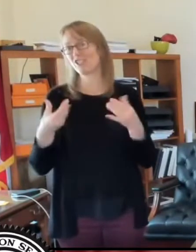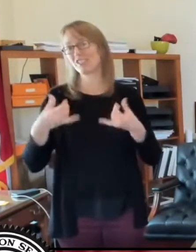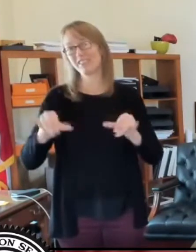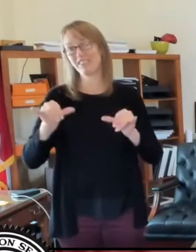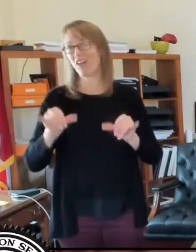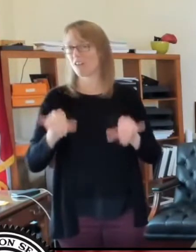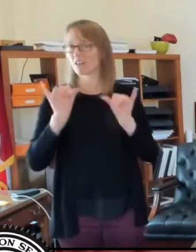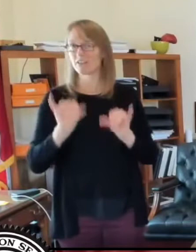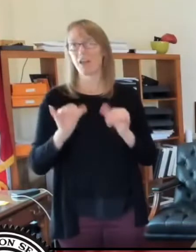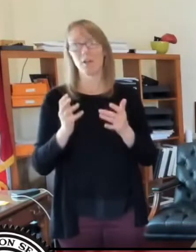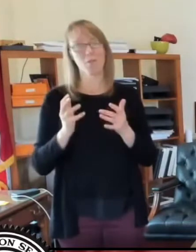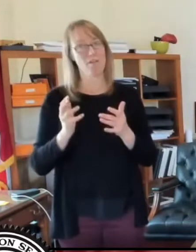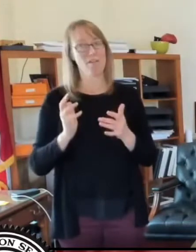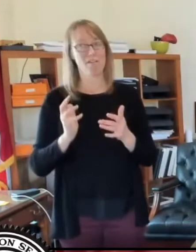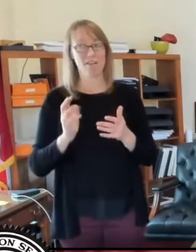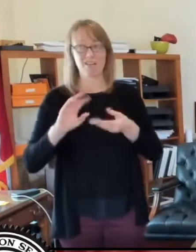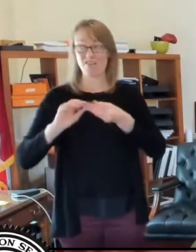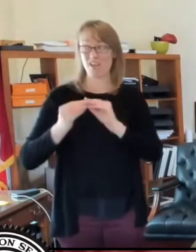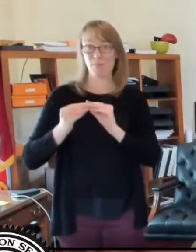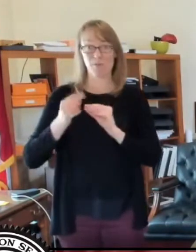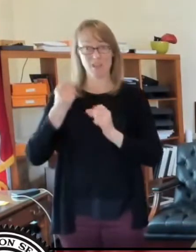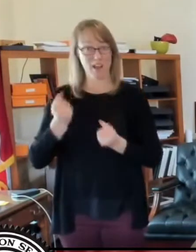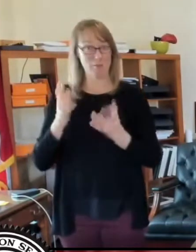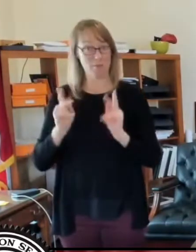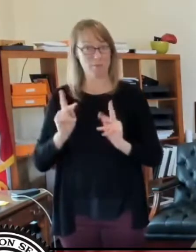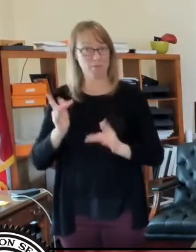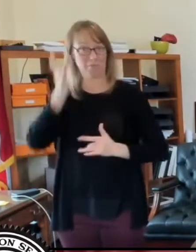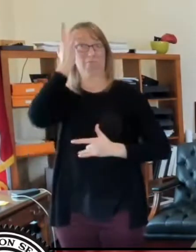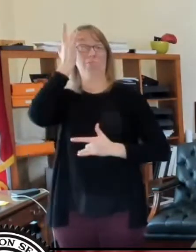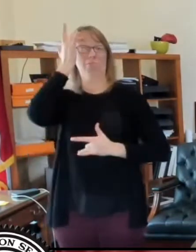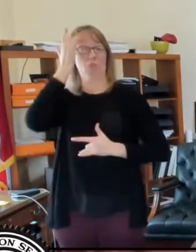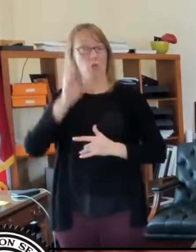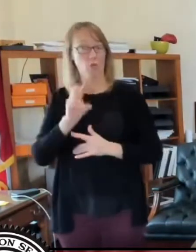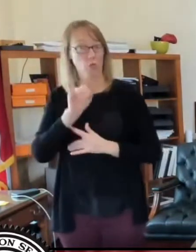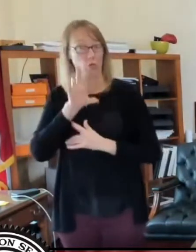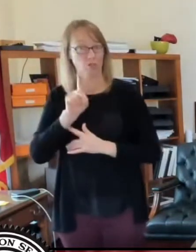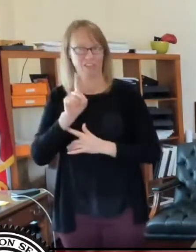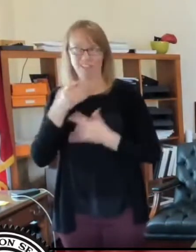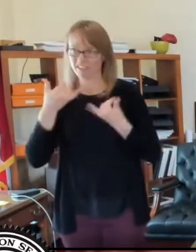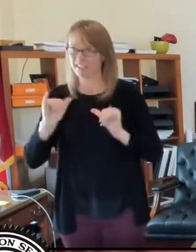too high. All right, on to a second subject here.